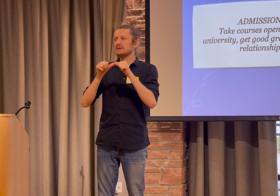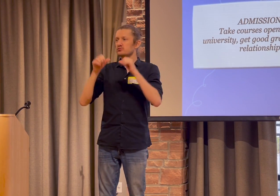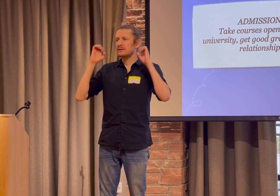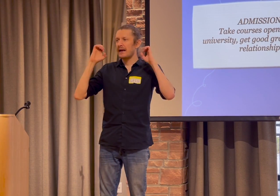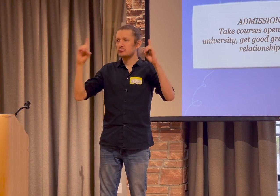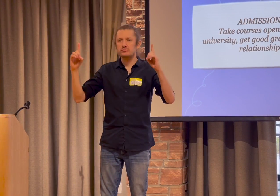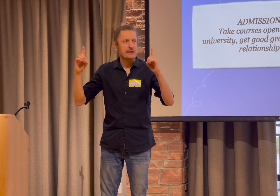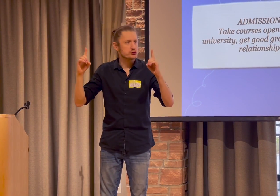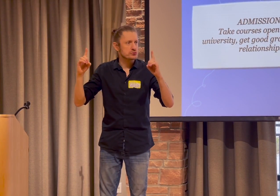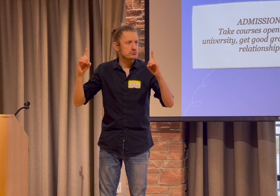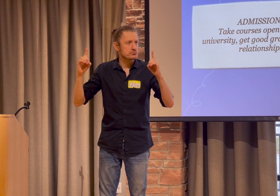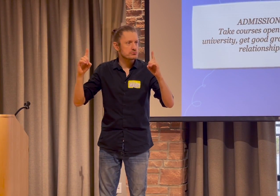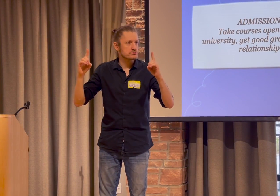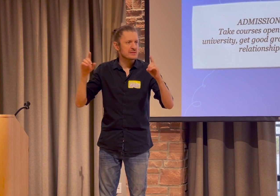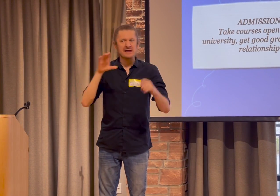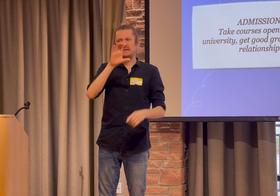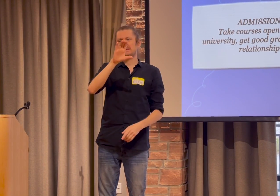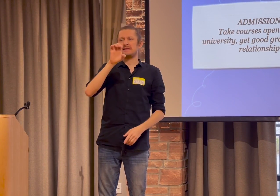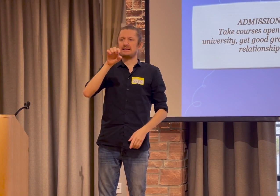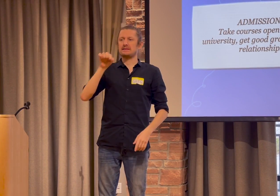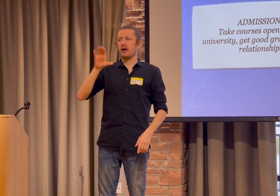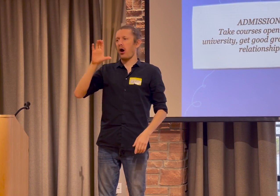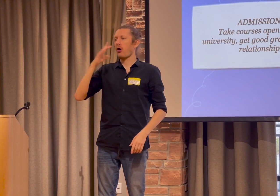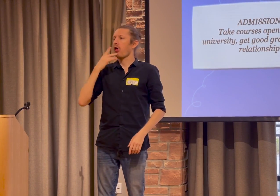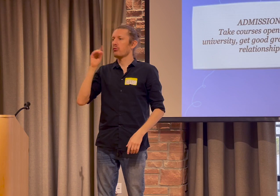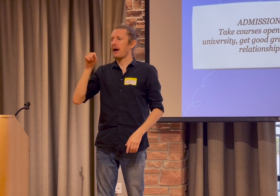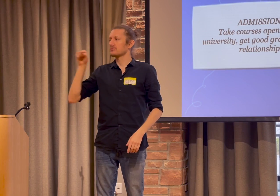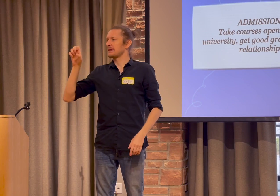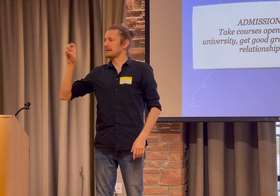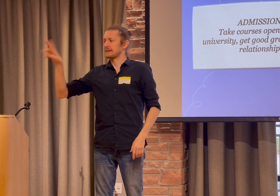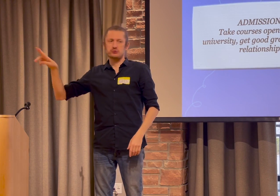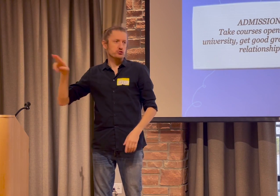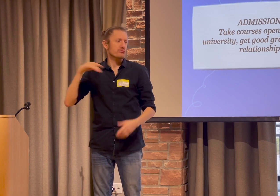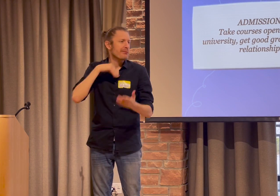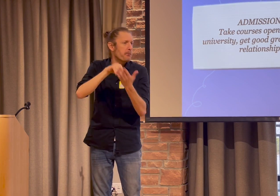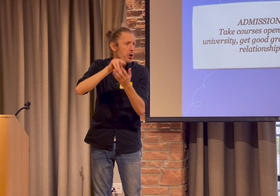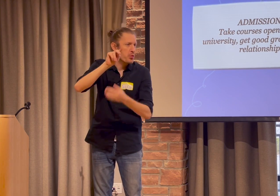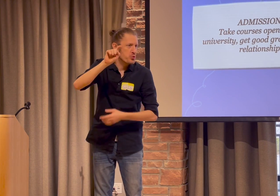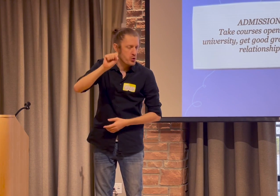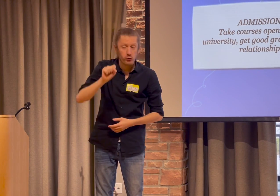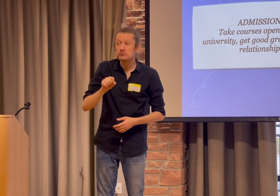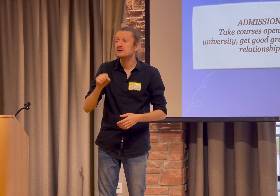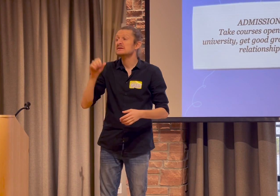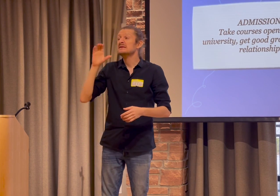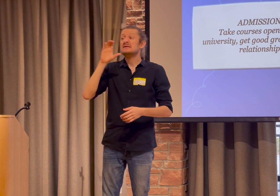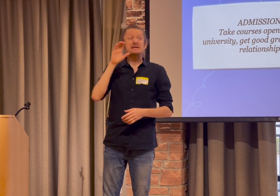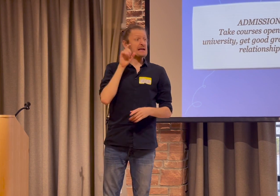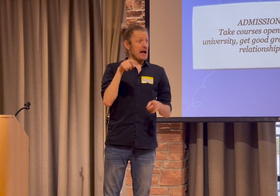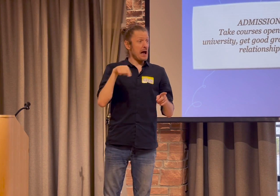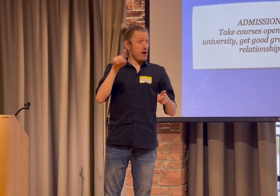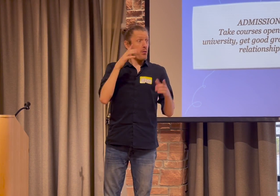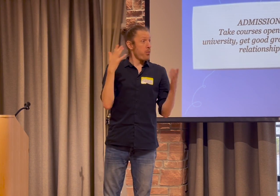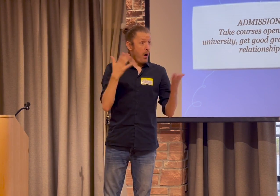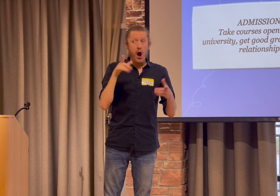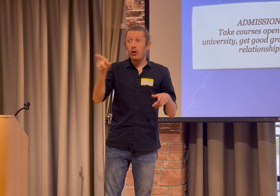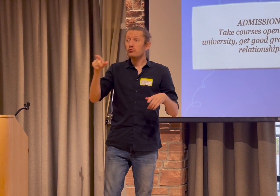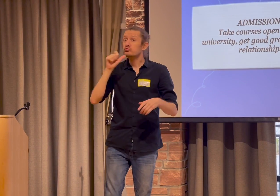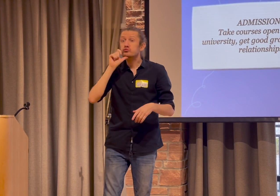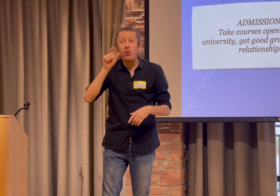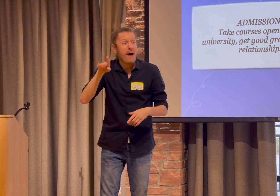For example, here at CU, they do have a continuing education department. It's ce.colorado. Yeah.